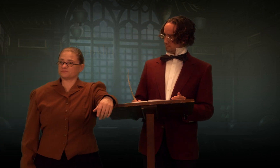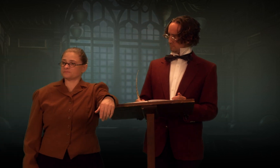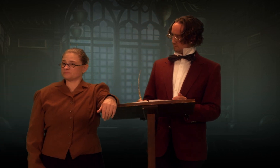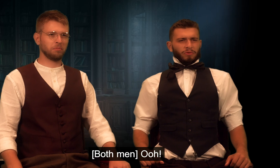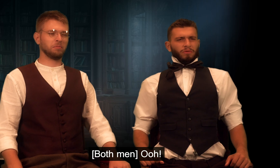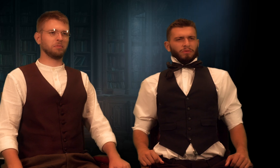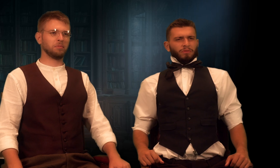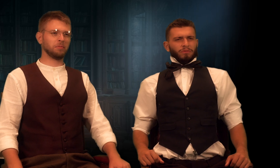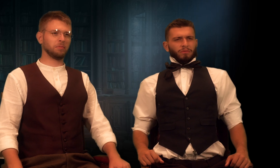Ooh.